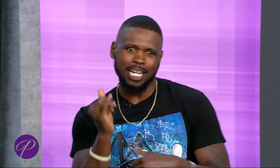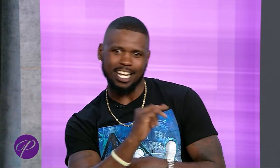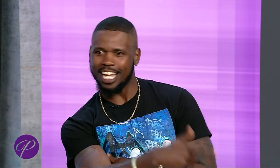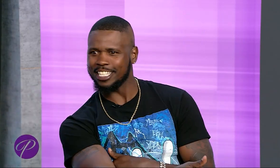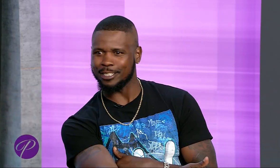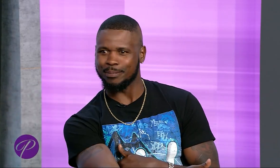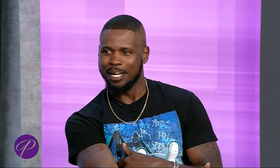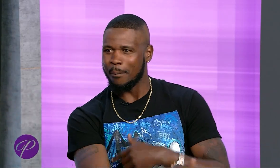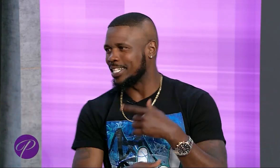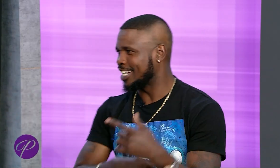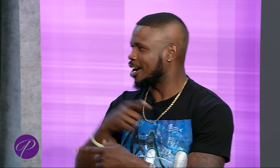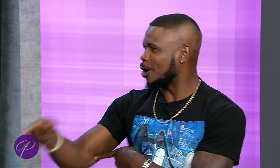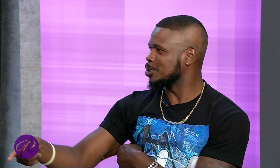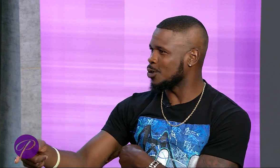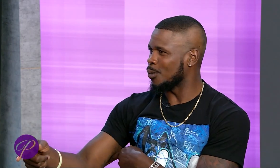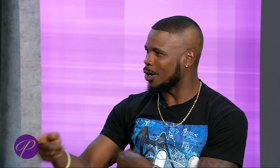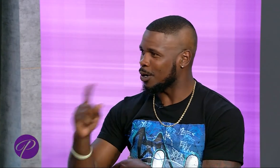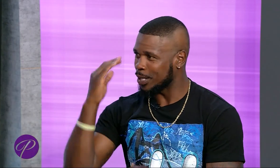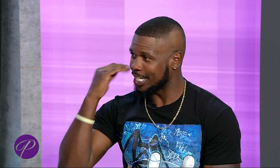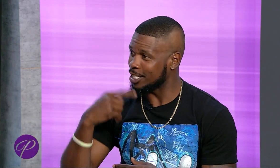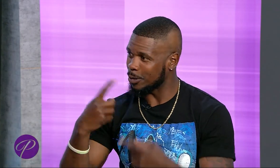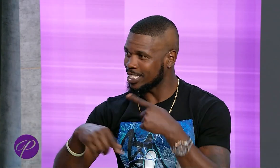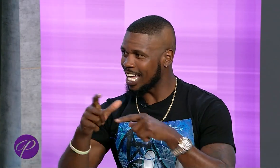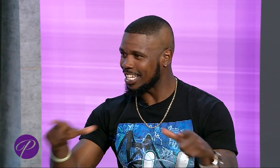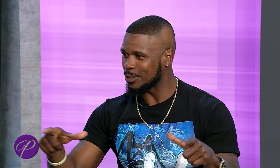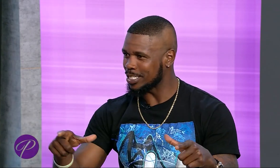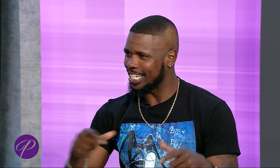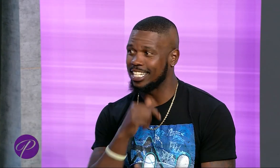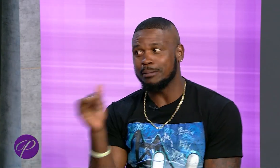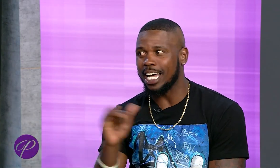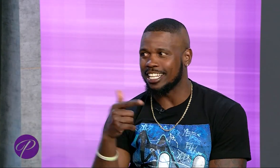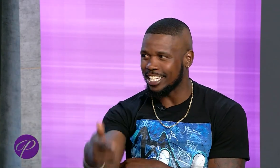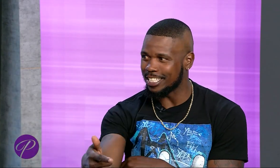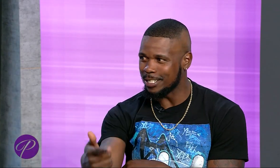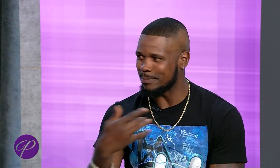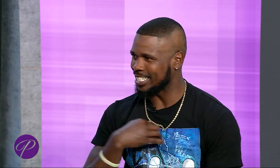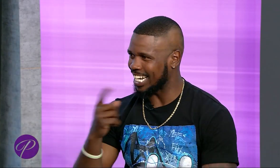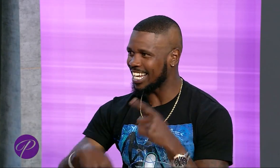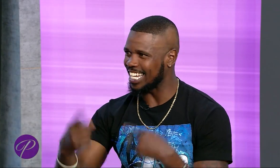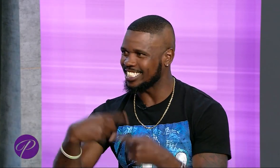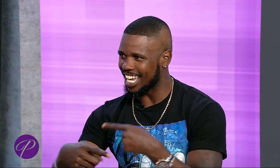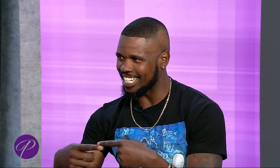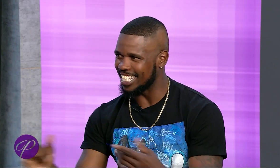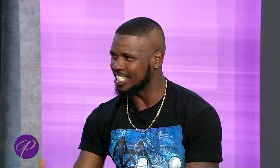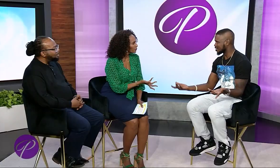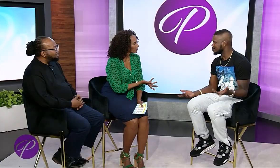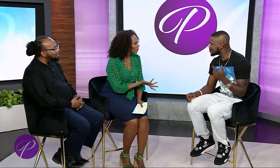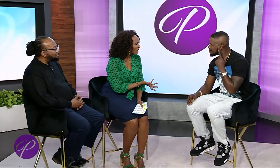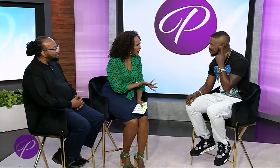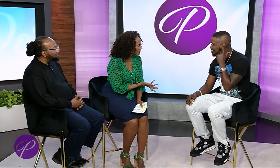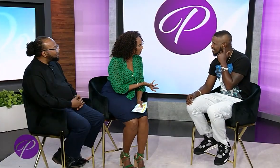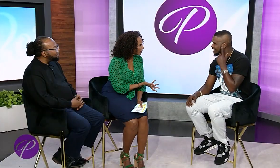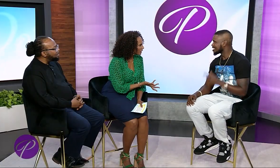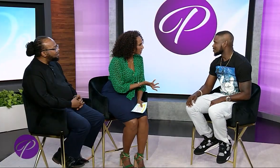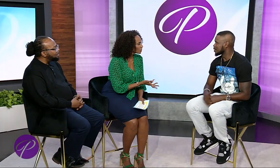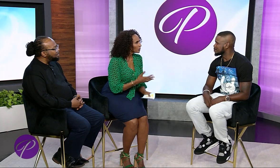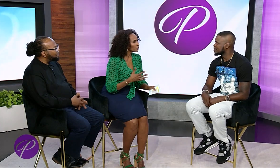not like them. But then I go to a world where they know sign language, and then I'm not like them because I can't sign either. Wow. So it